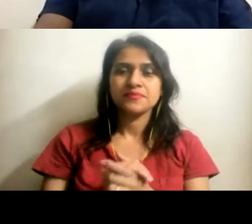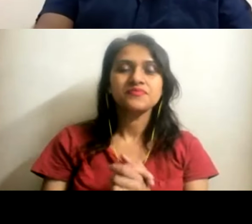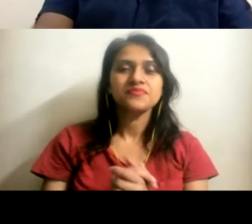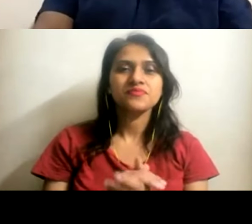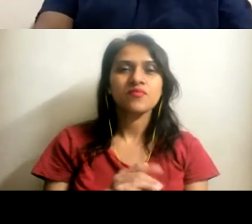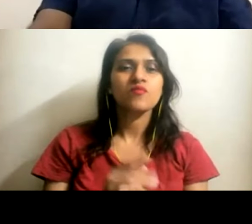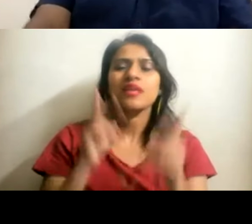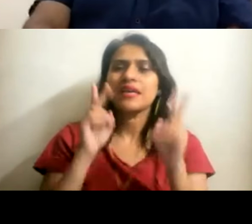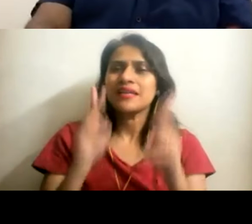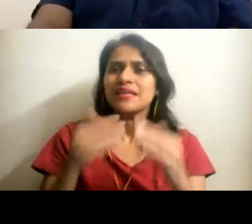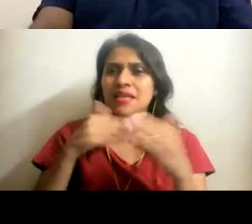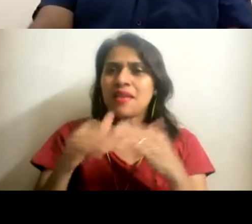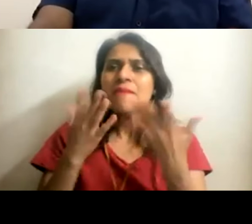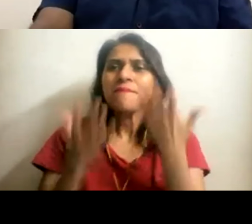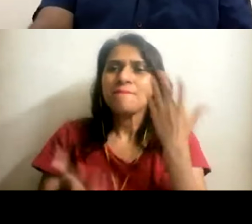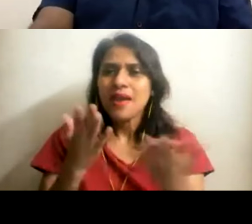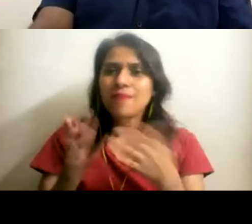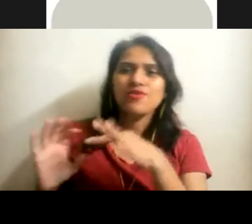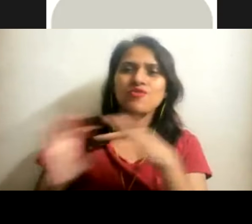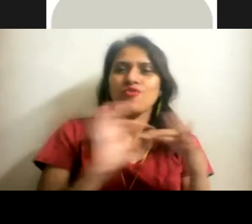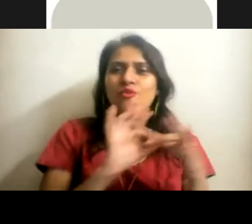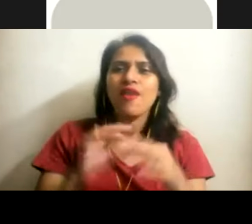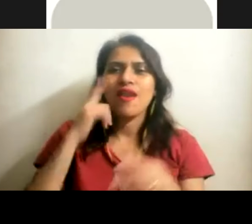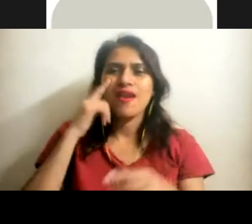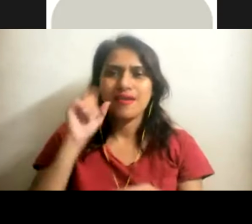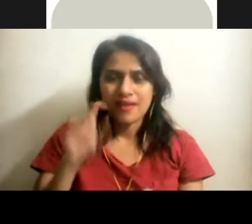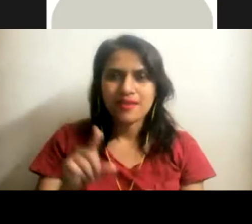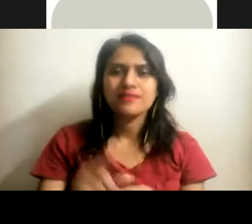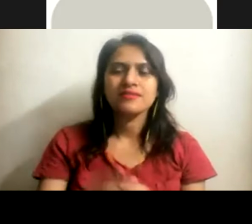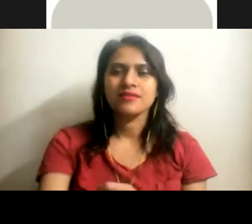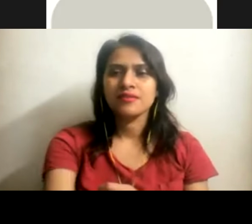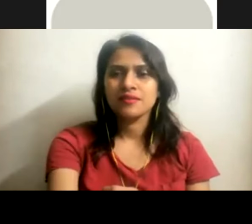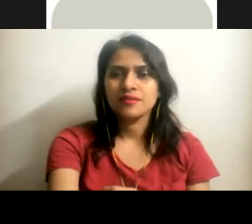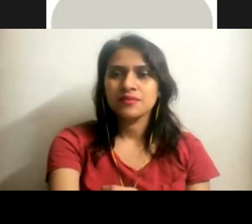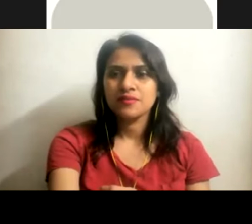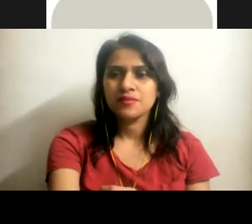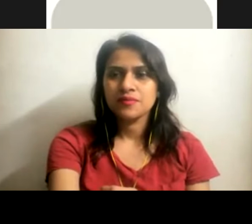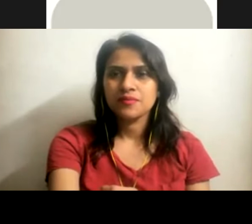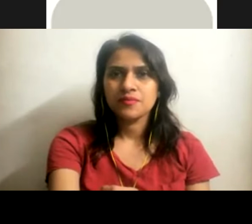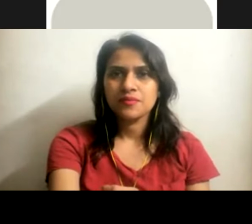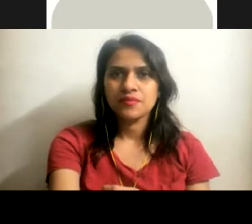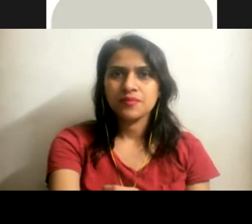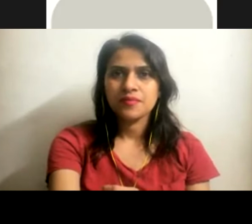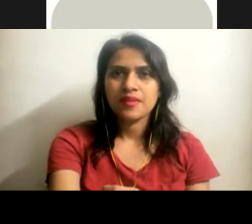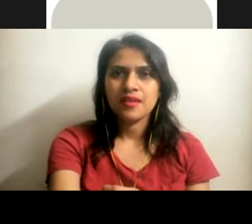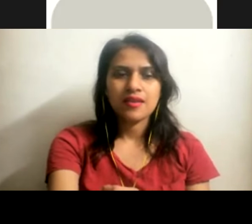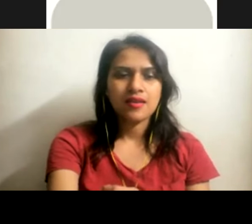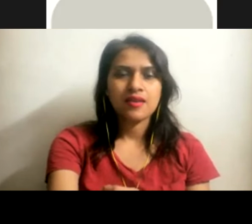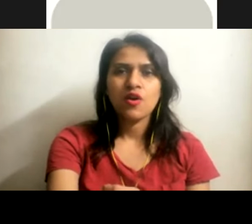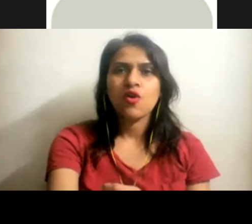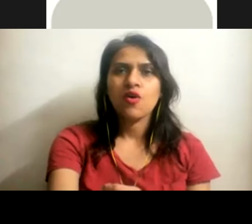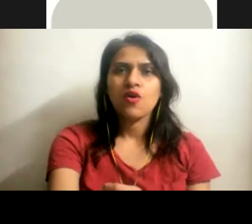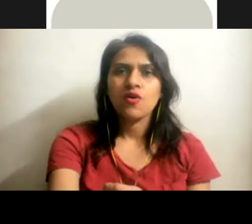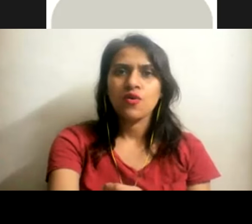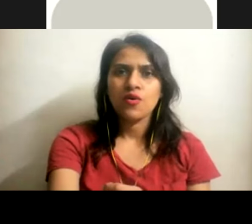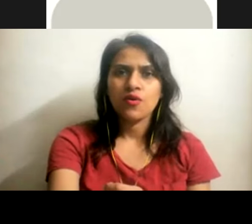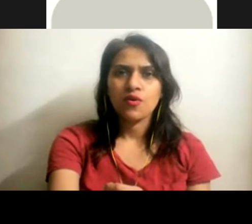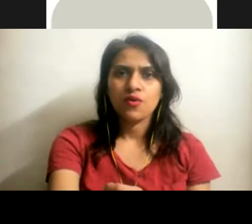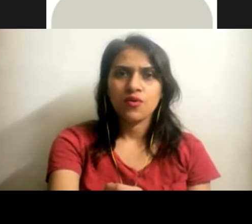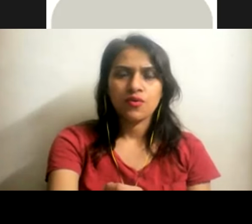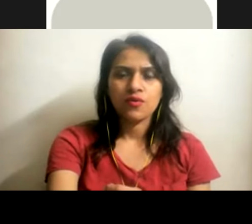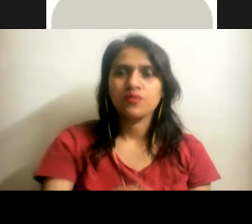into maybe a correlation test or maybe an ANOVA or different statistical tests you may run depending on